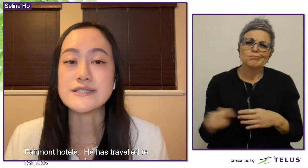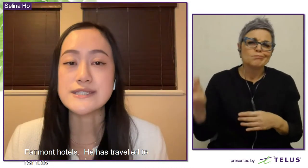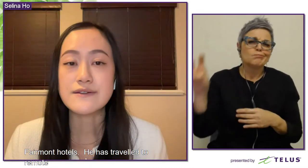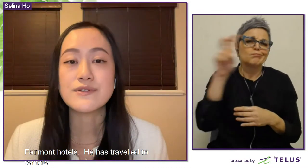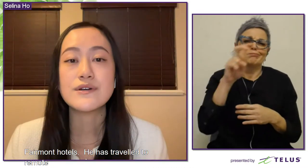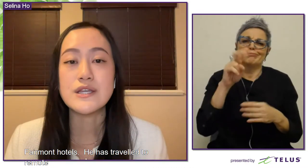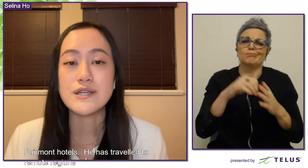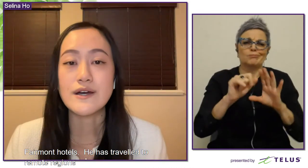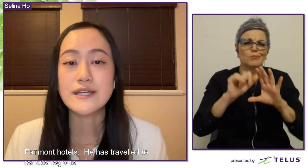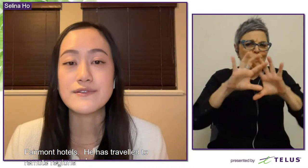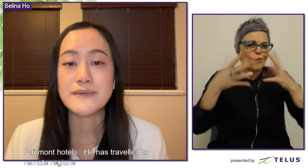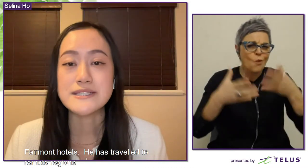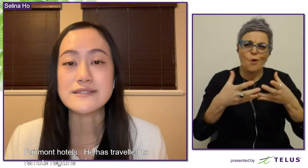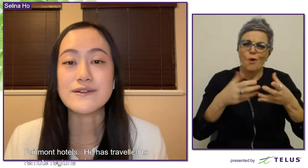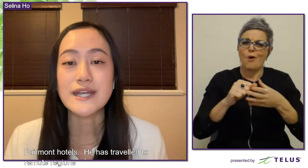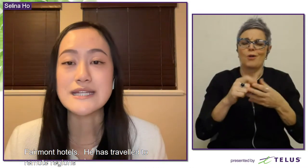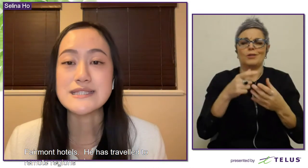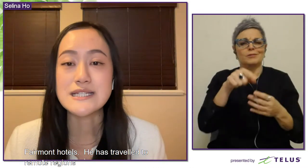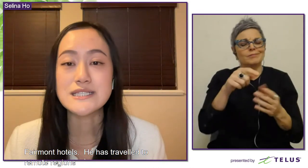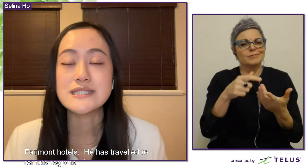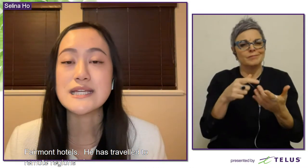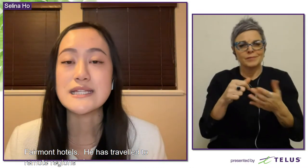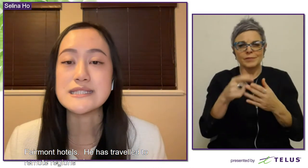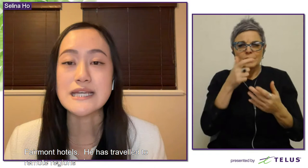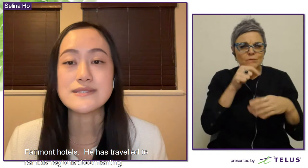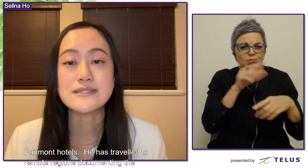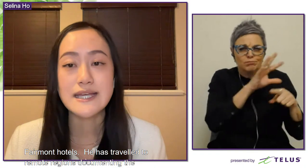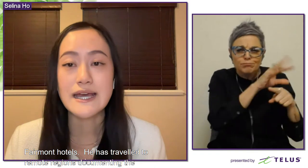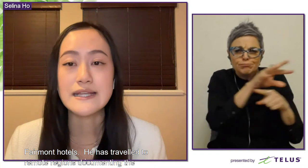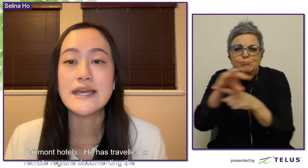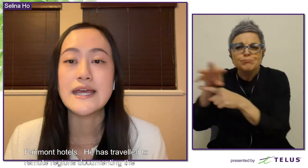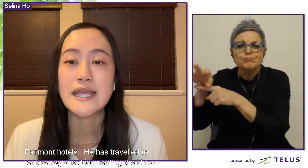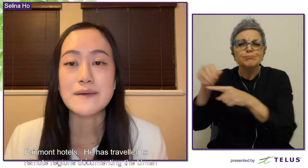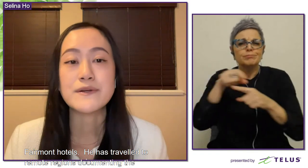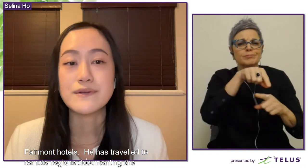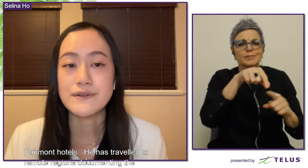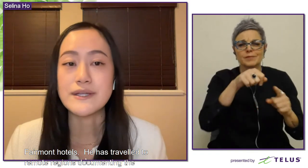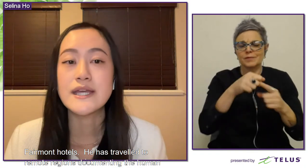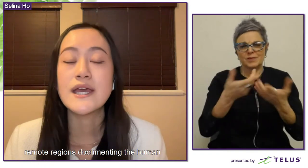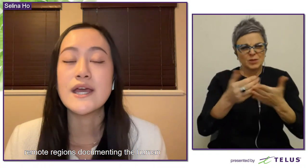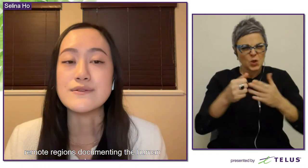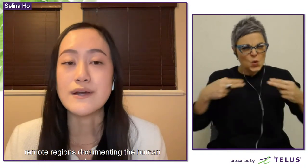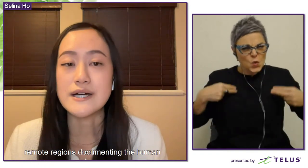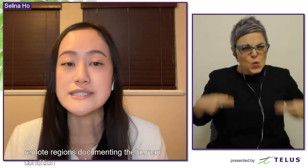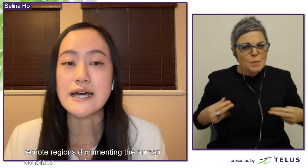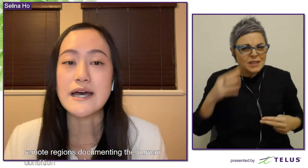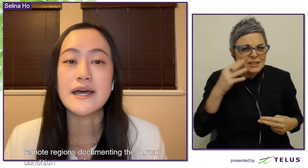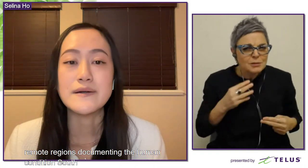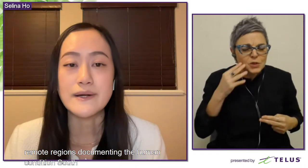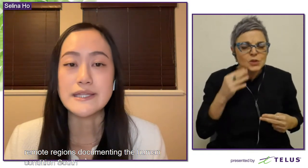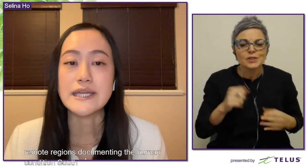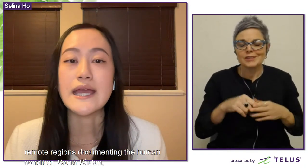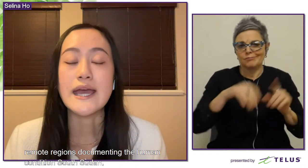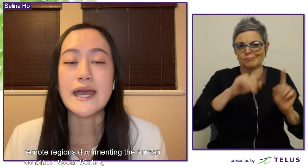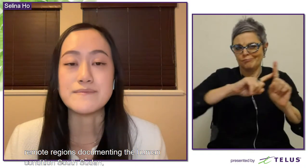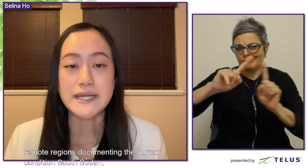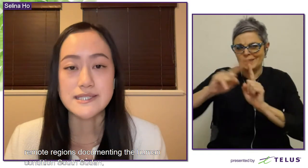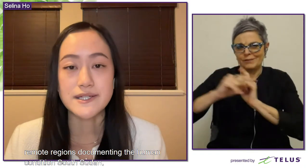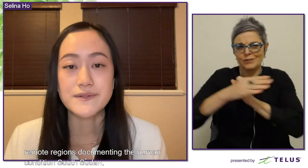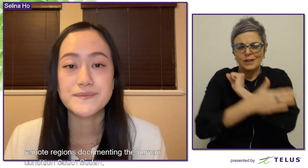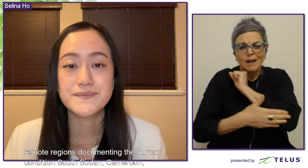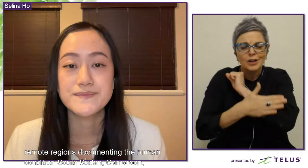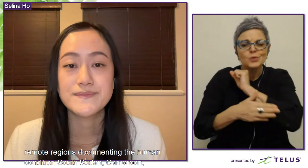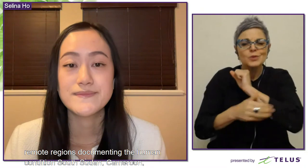condition for several non-governmental organizations in South Sudan, Cameroon, Uganda, Mali,